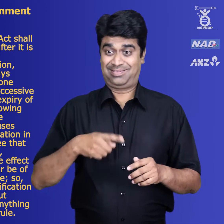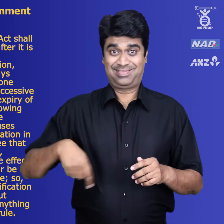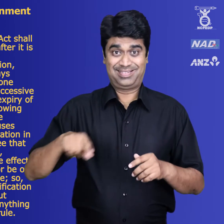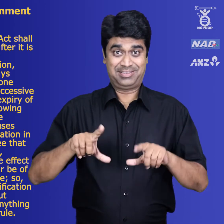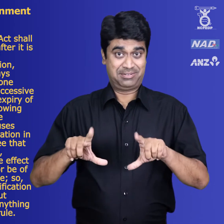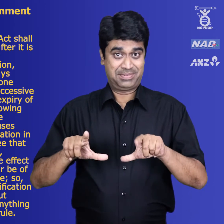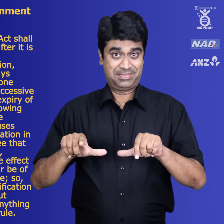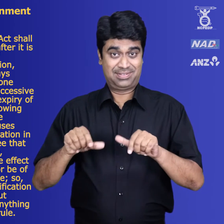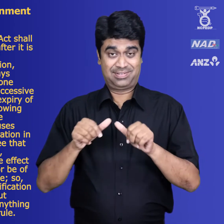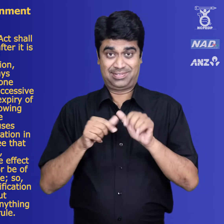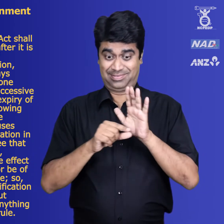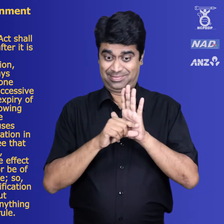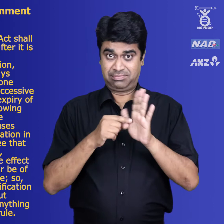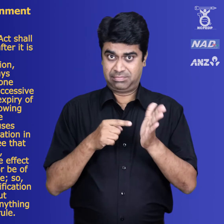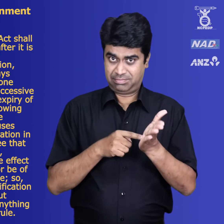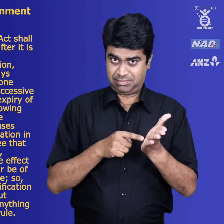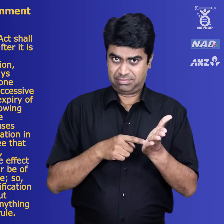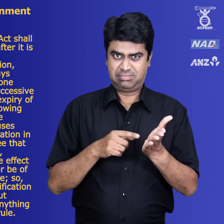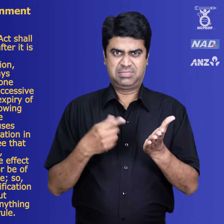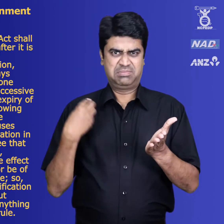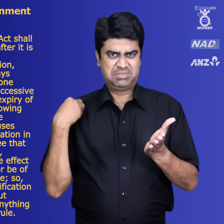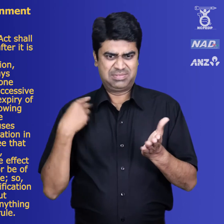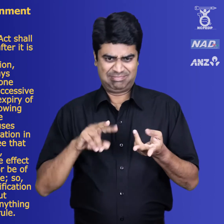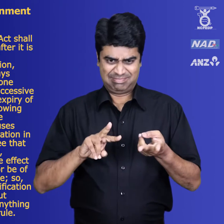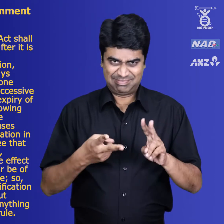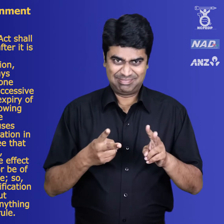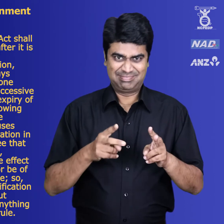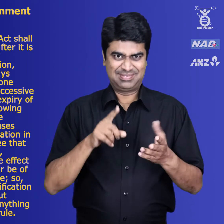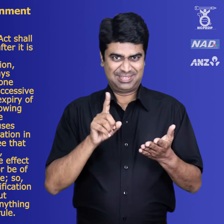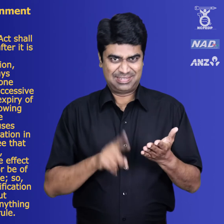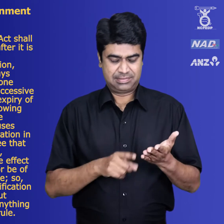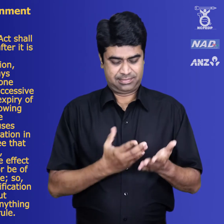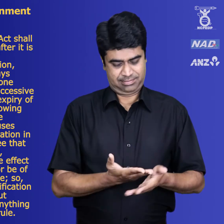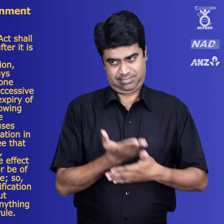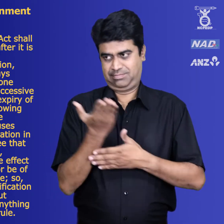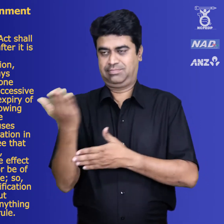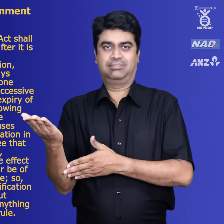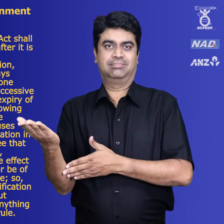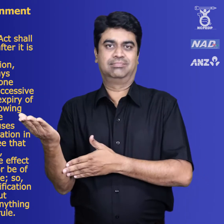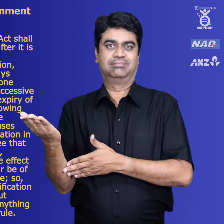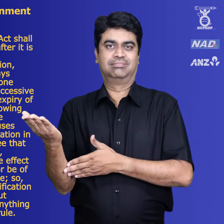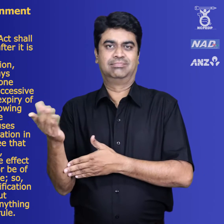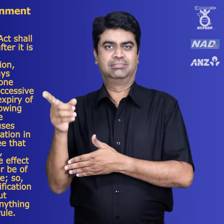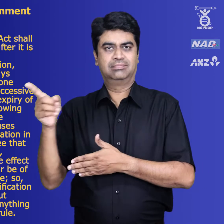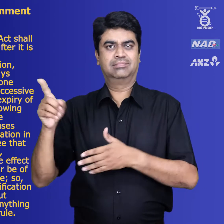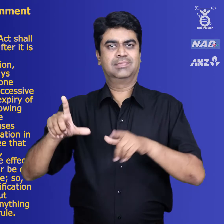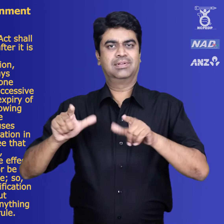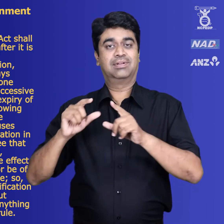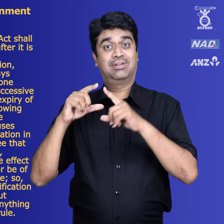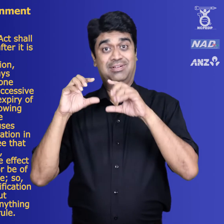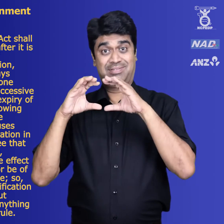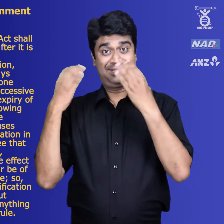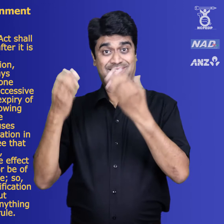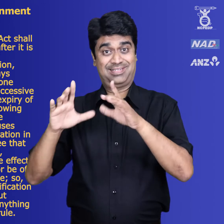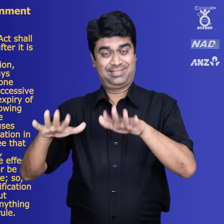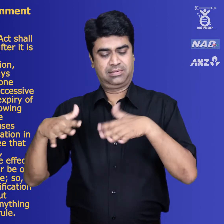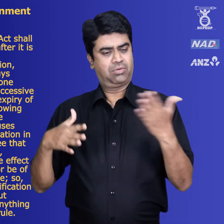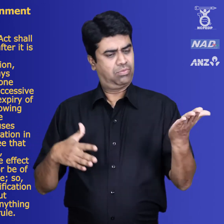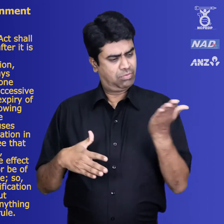sessions, and if, before the expiry of the session immediately following the session or the successive sessions aforesaid,